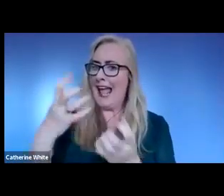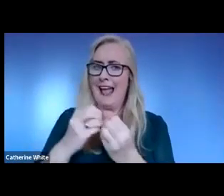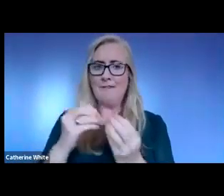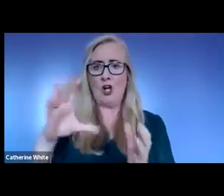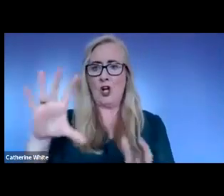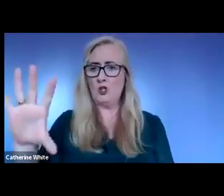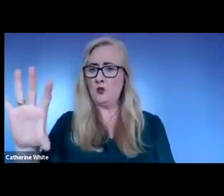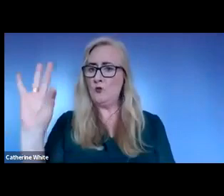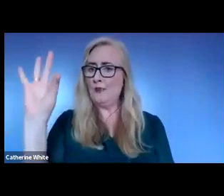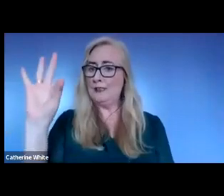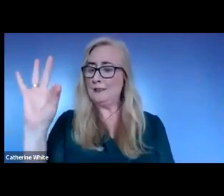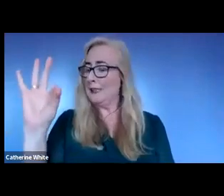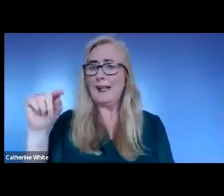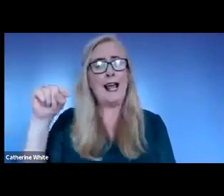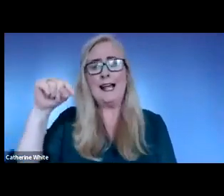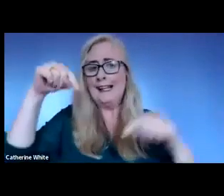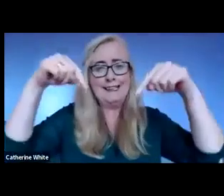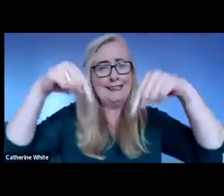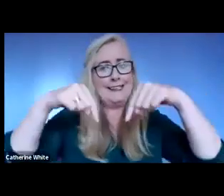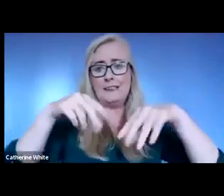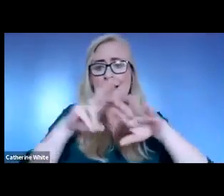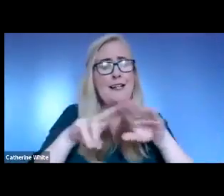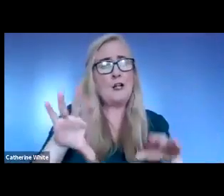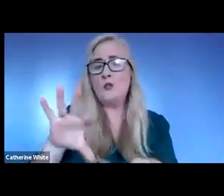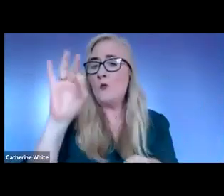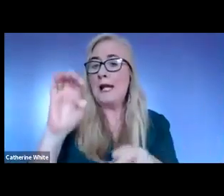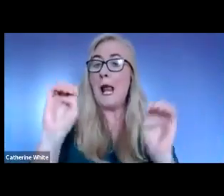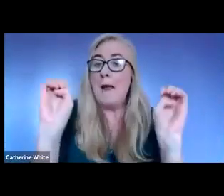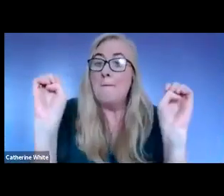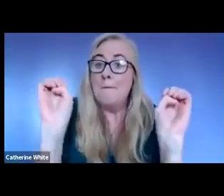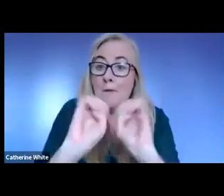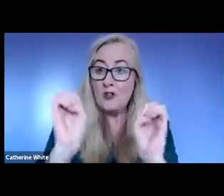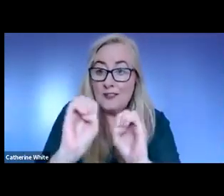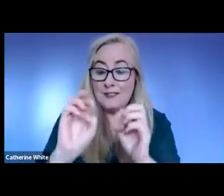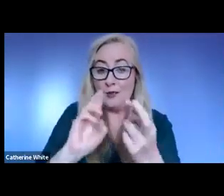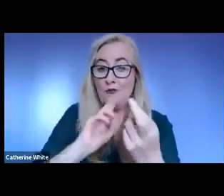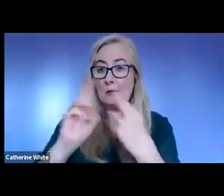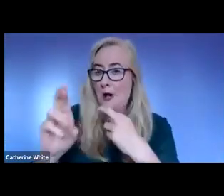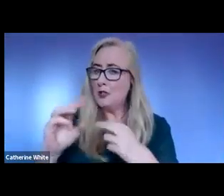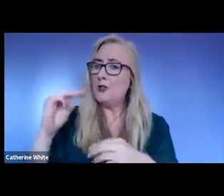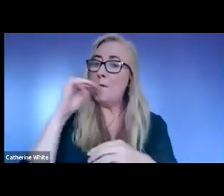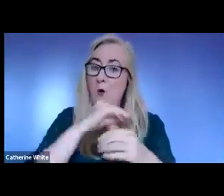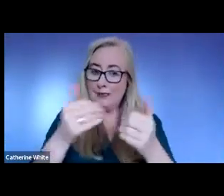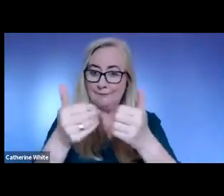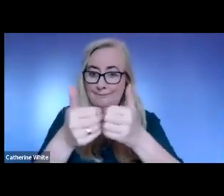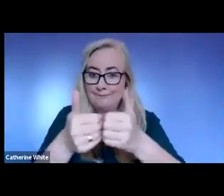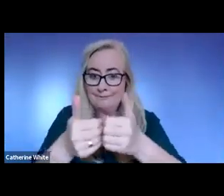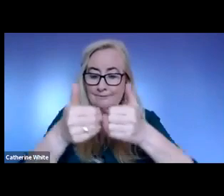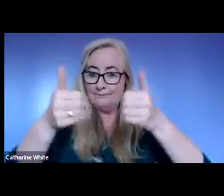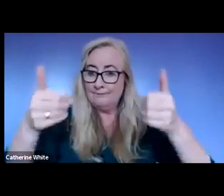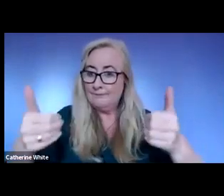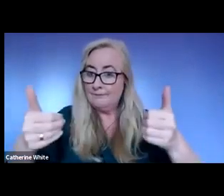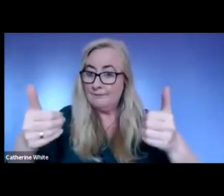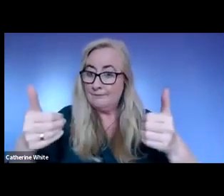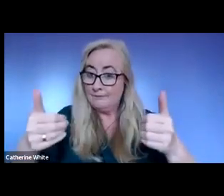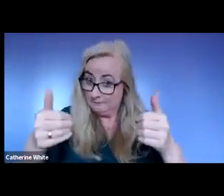homeschooling is. This wasn't a choice, this was an emergency response. And it's important to keep that distinction in mind. And also to remember